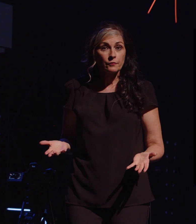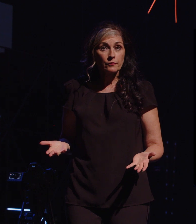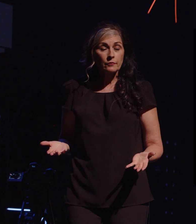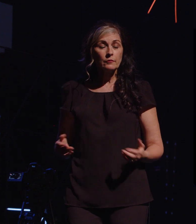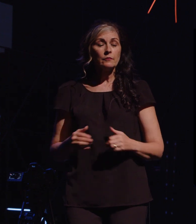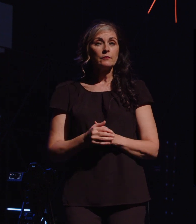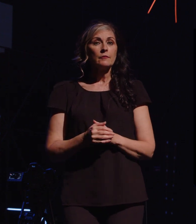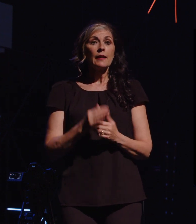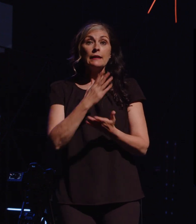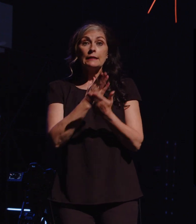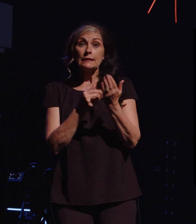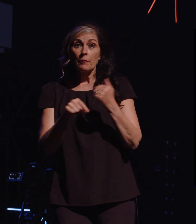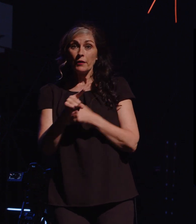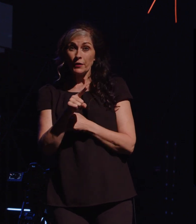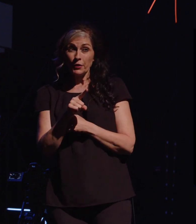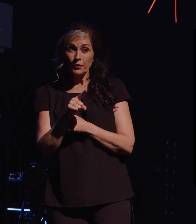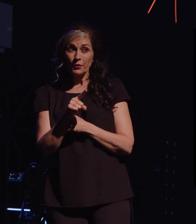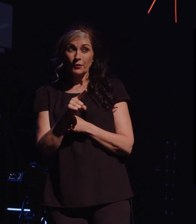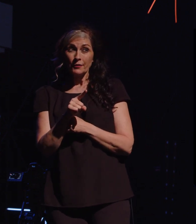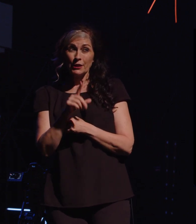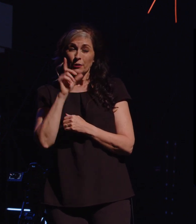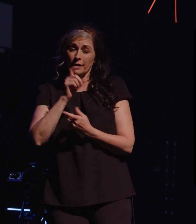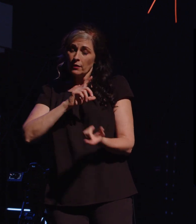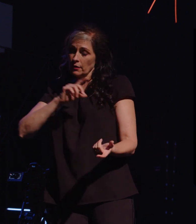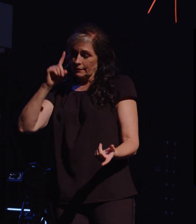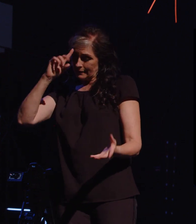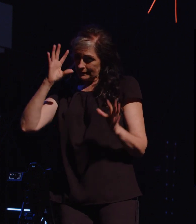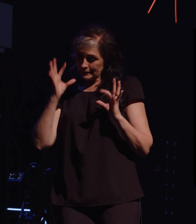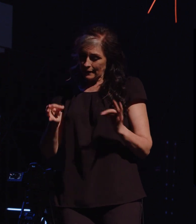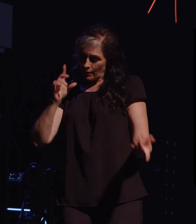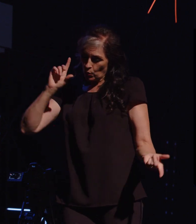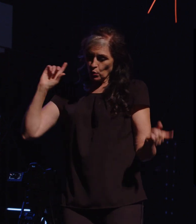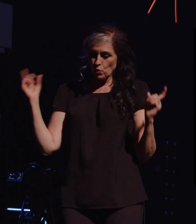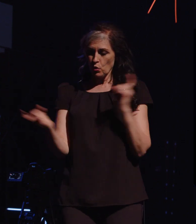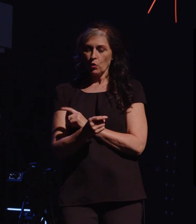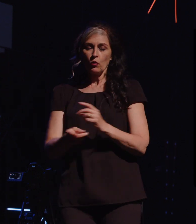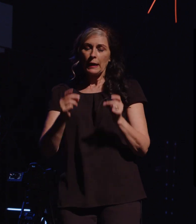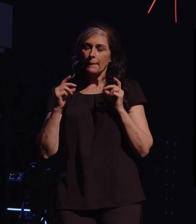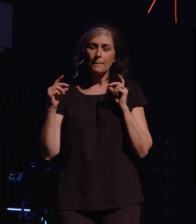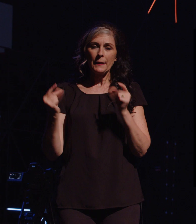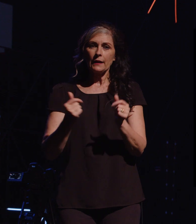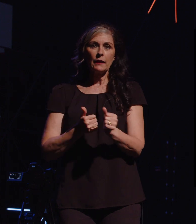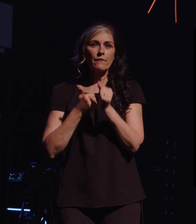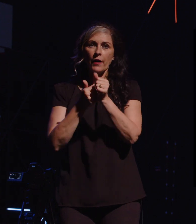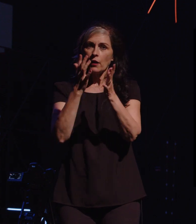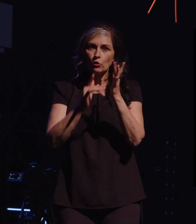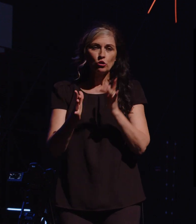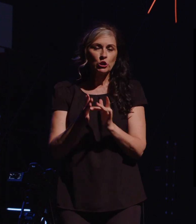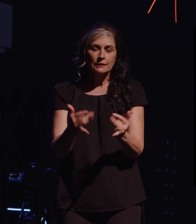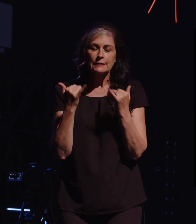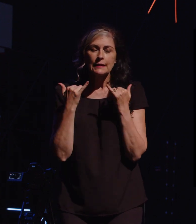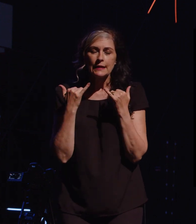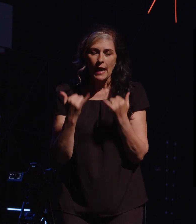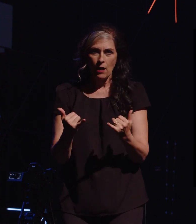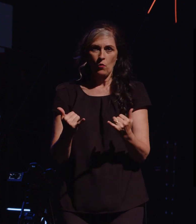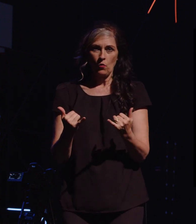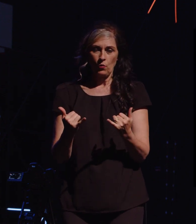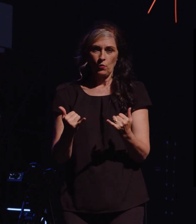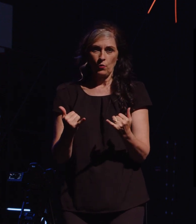here's the thing. Some of you, you need to make the radical decision of immediately following Jesus right